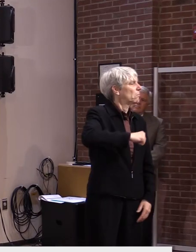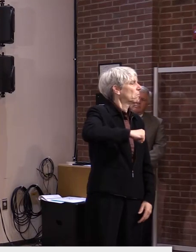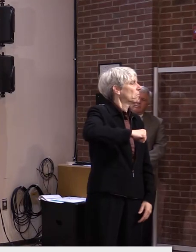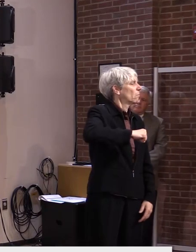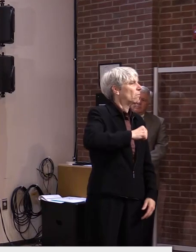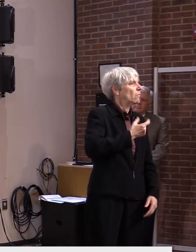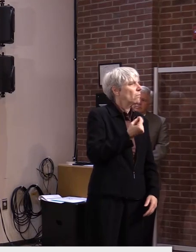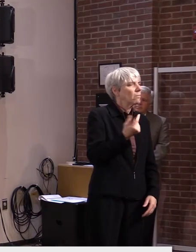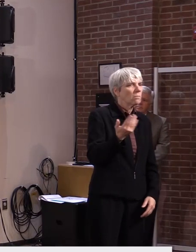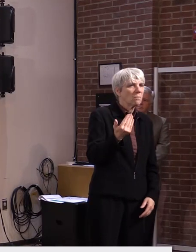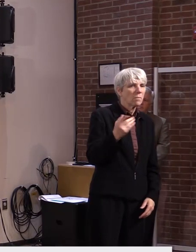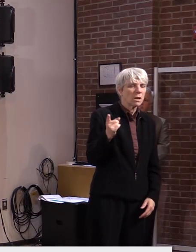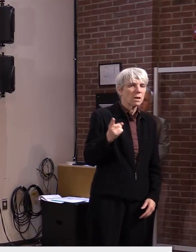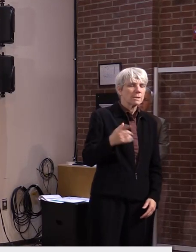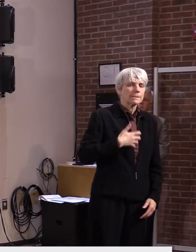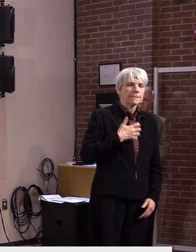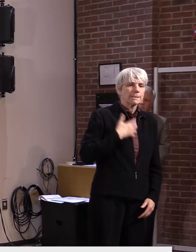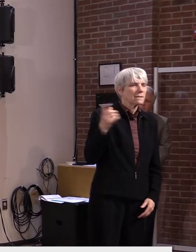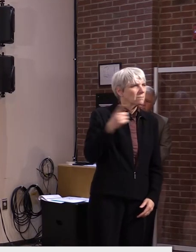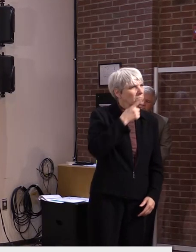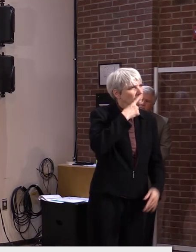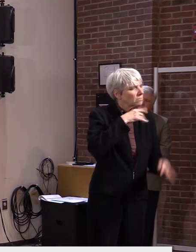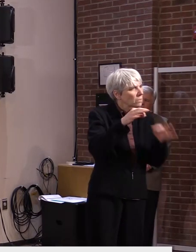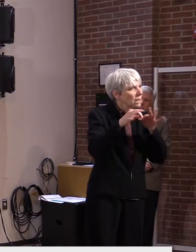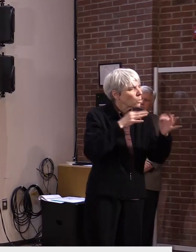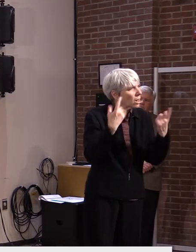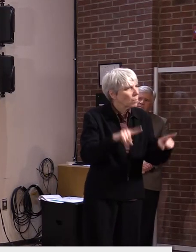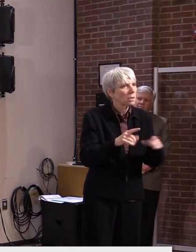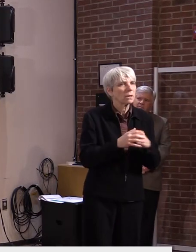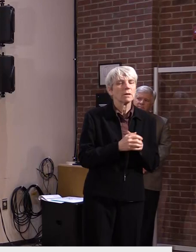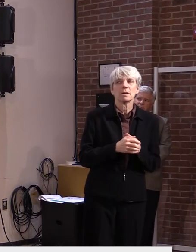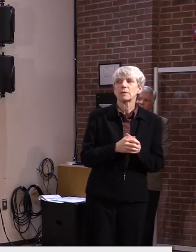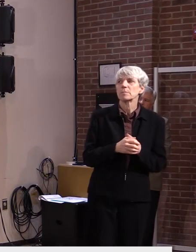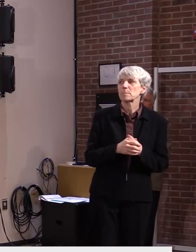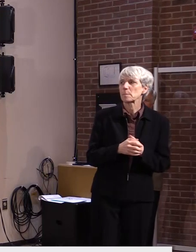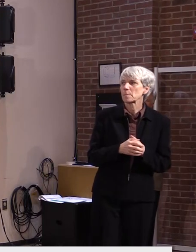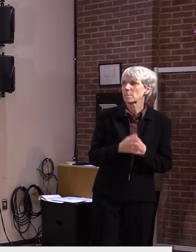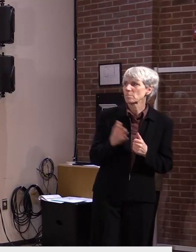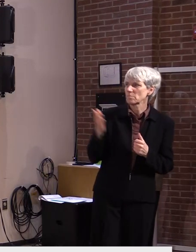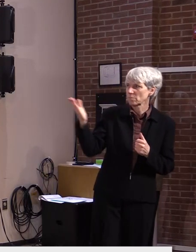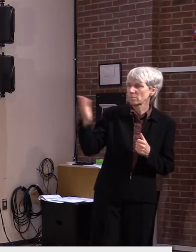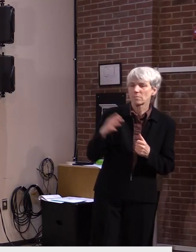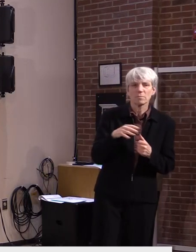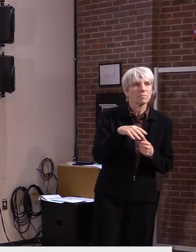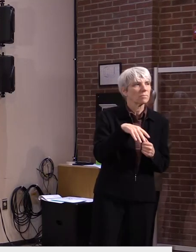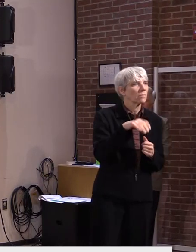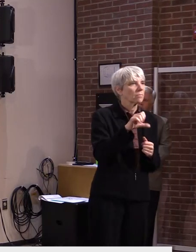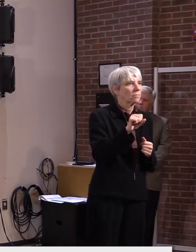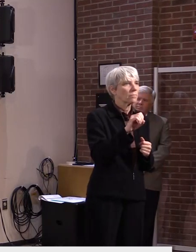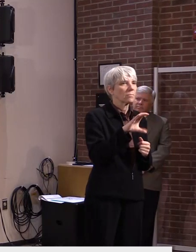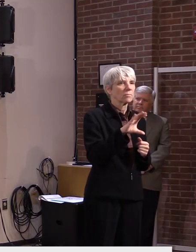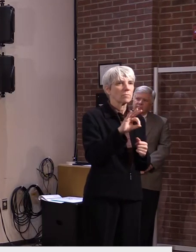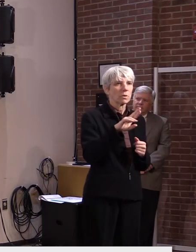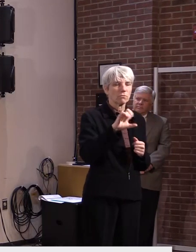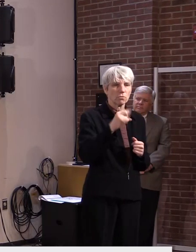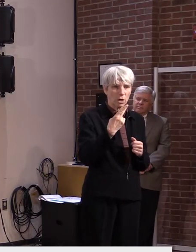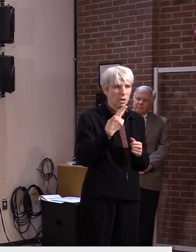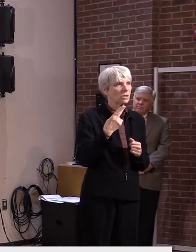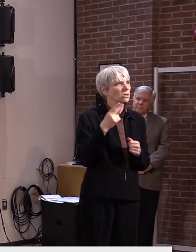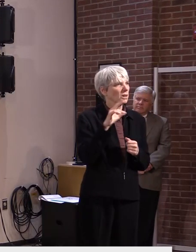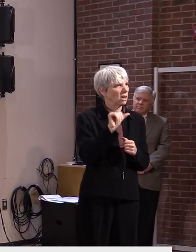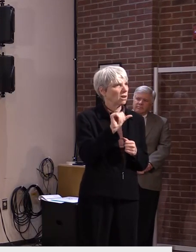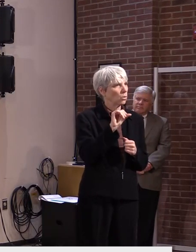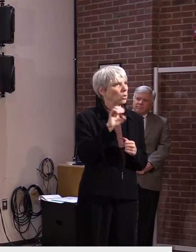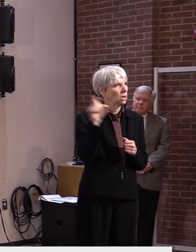What aggravates you about that? Tell me what's And I'm sure Secretary French can go into further detail,